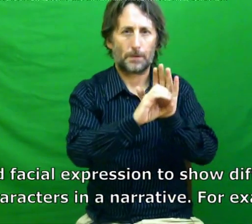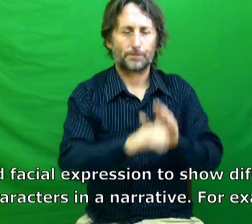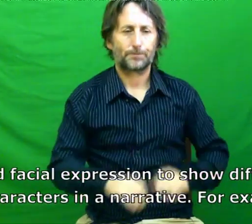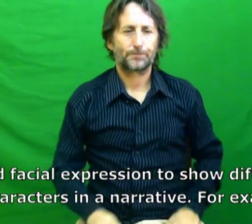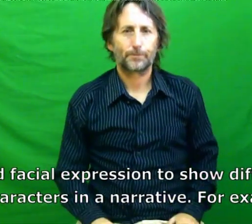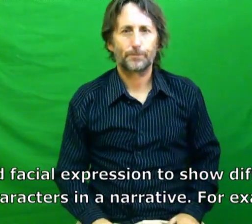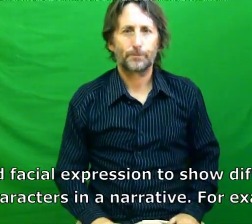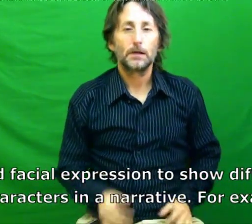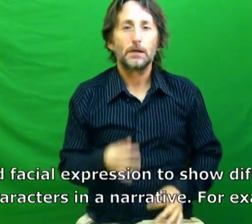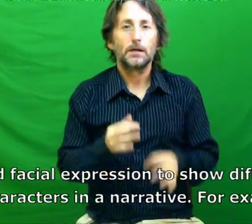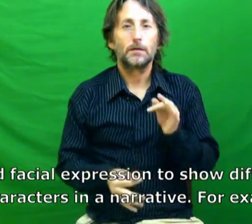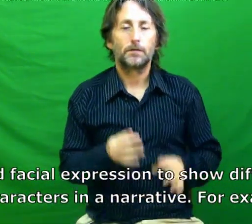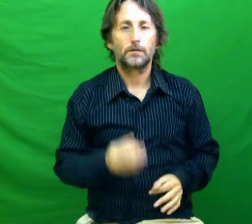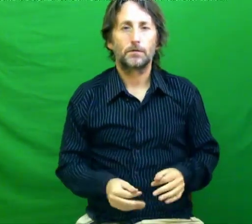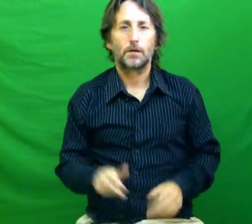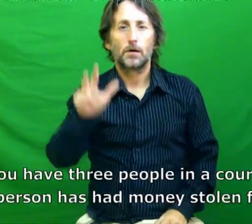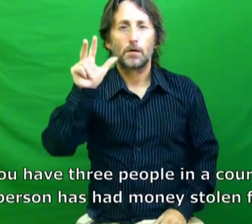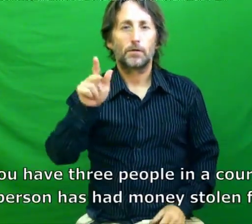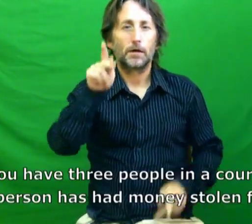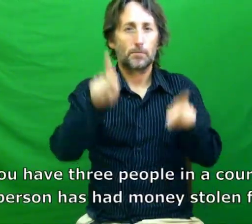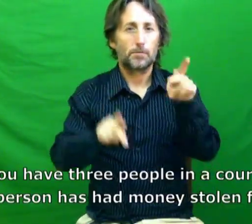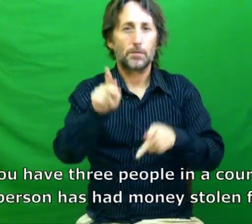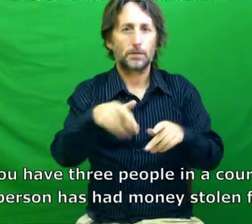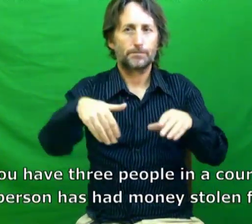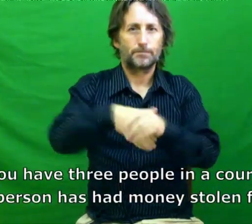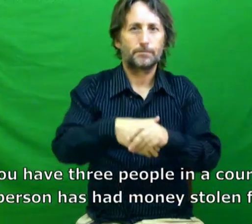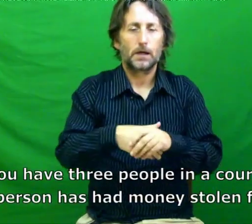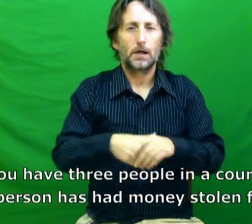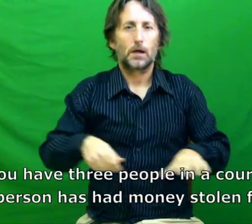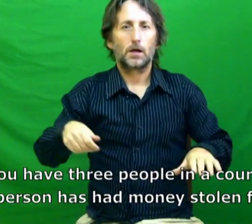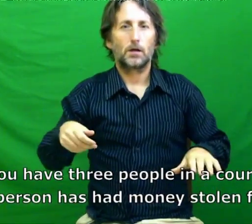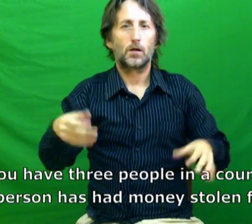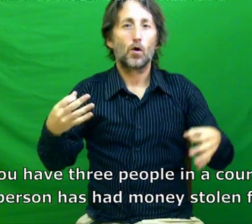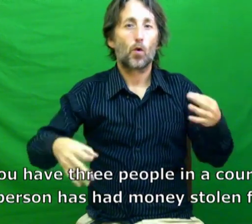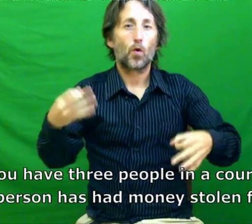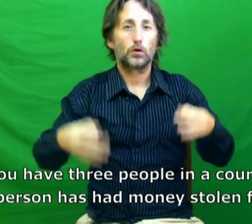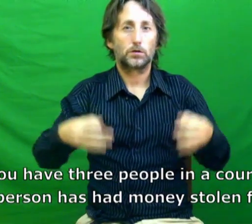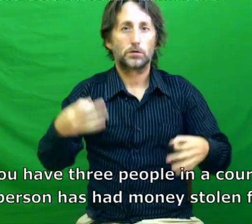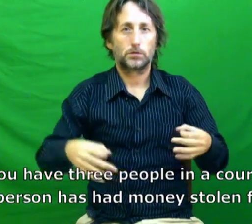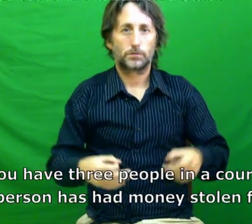if you have three people in a courtroom, one person has had money stolen from him,